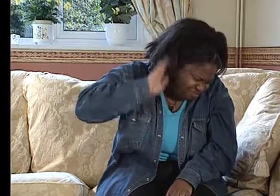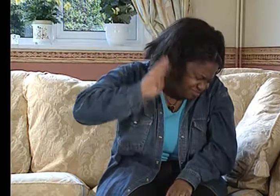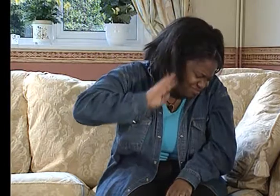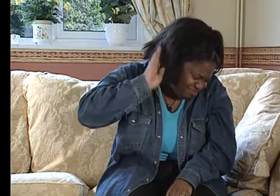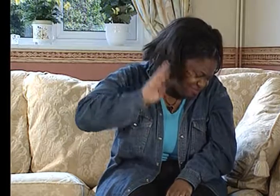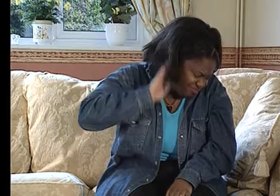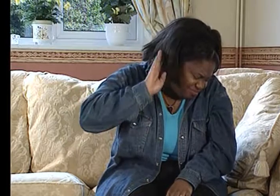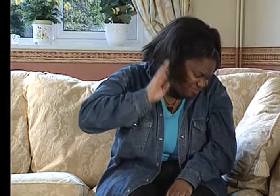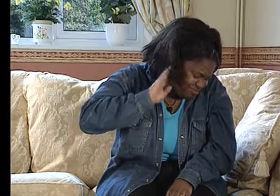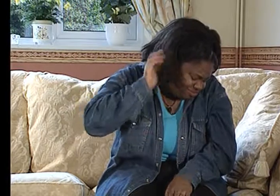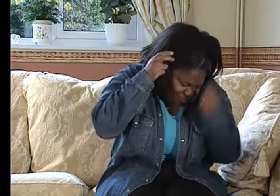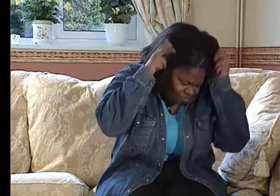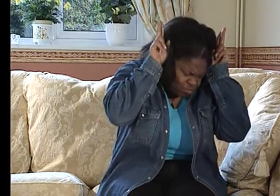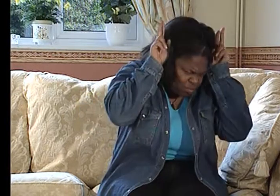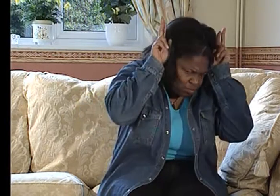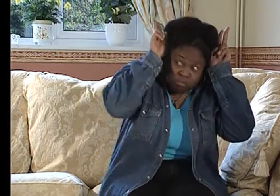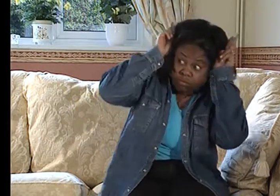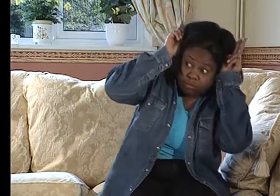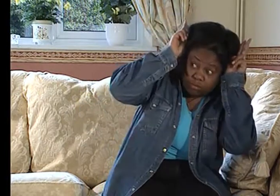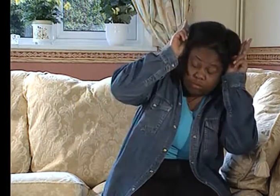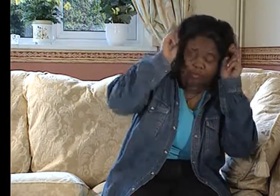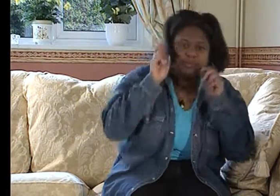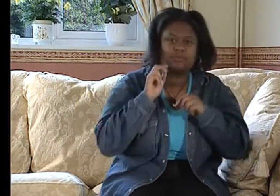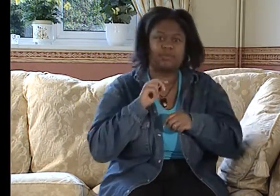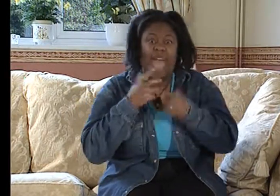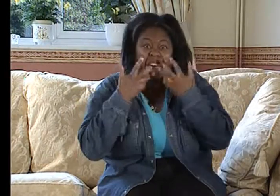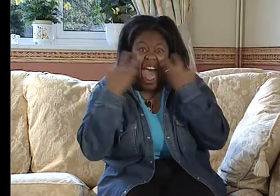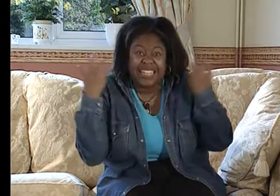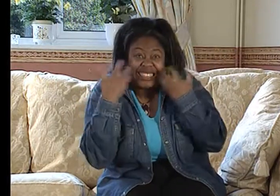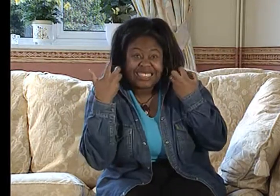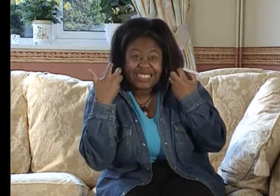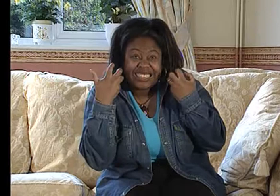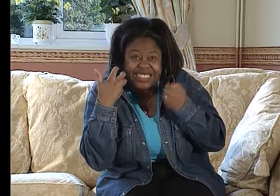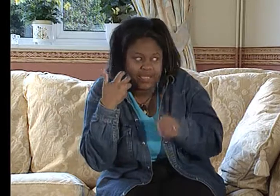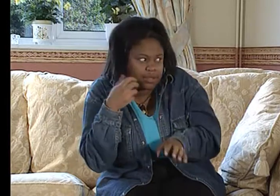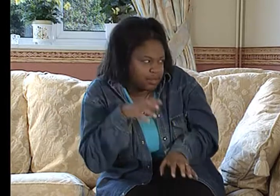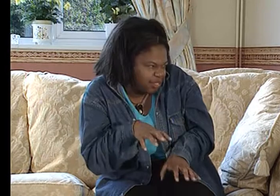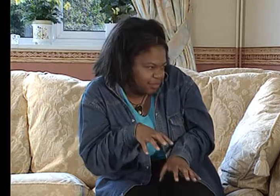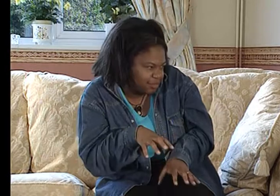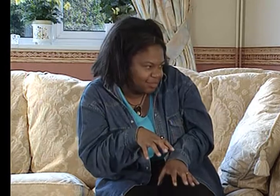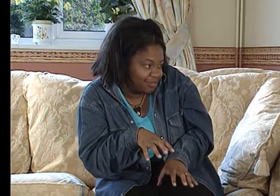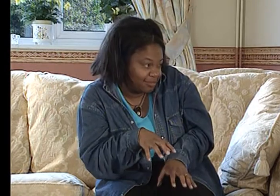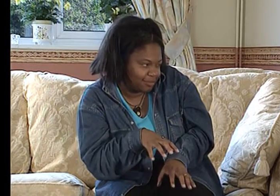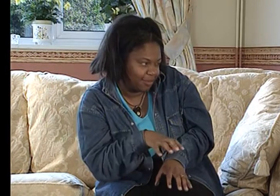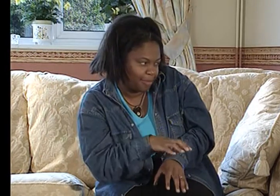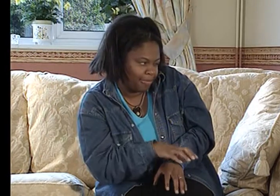the corner of his eye, he saw an enormous cat looking at him. The cat licked his lips and menacingly waved his